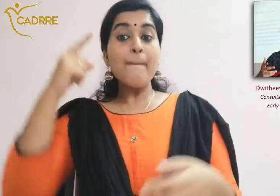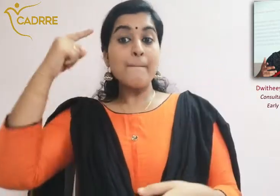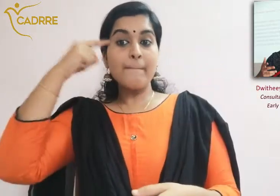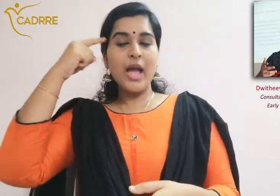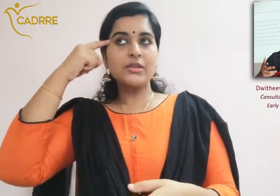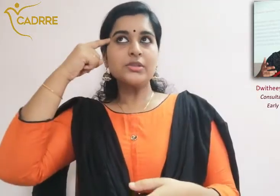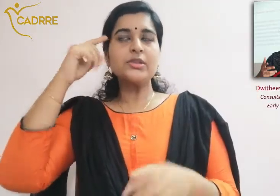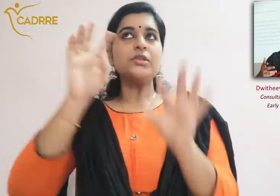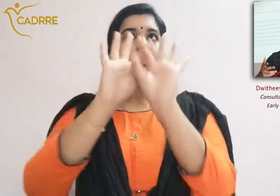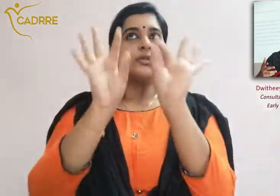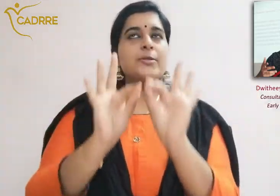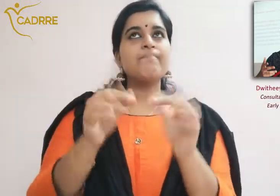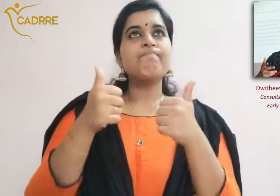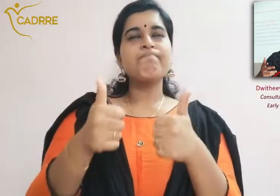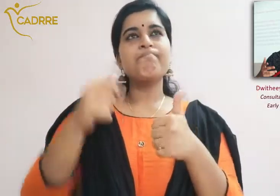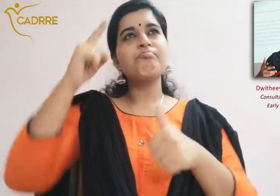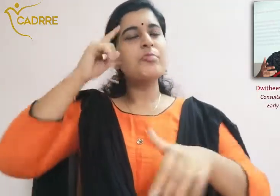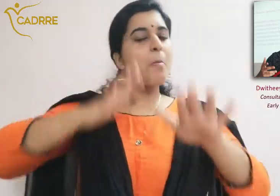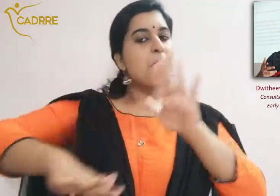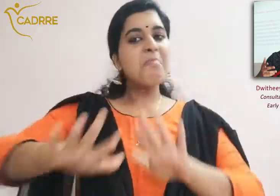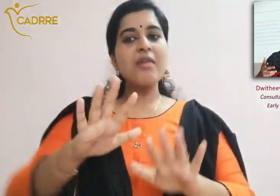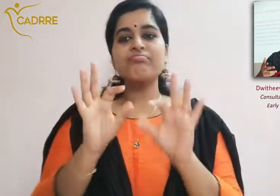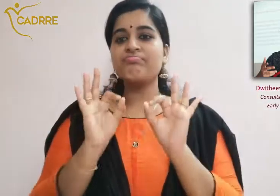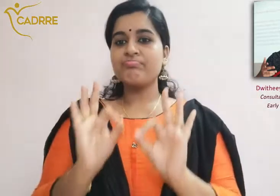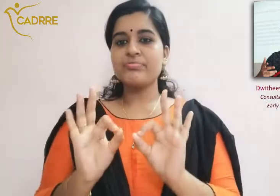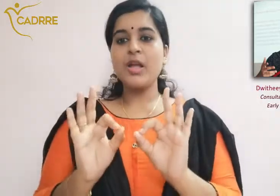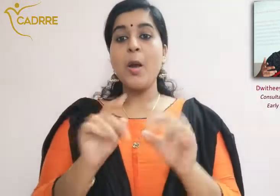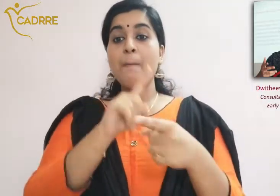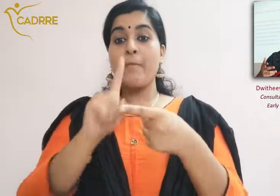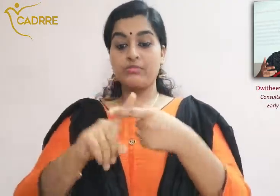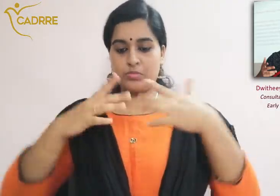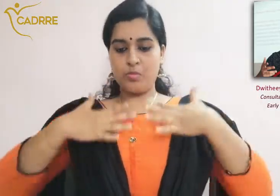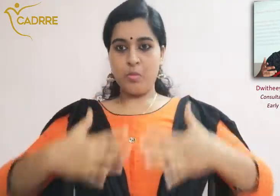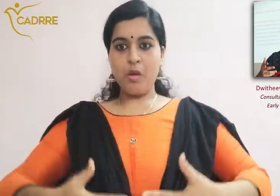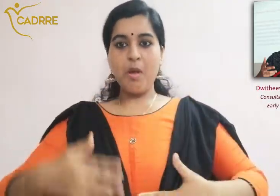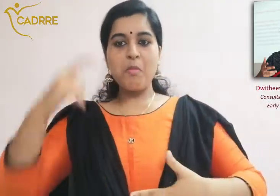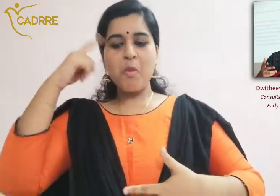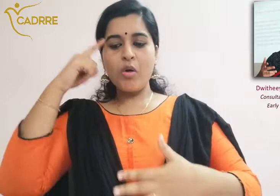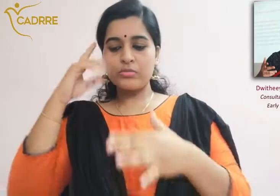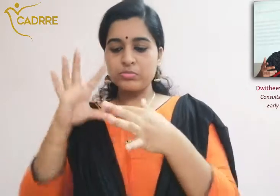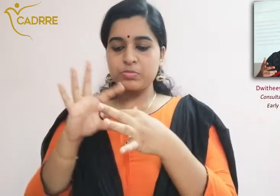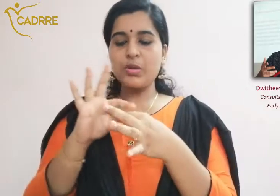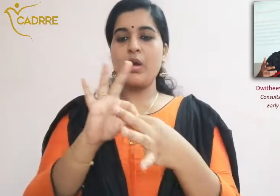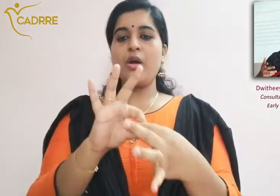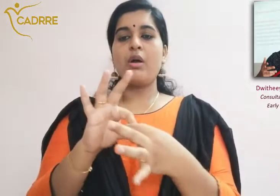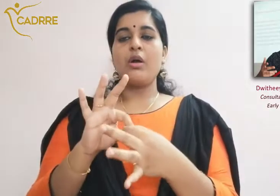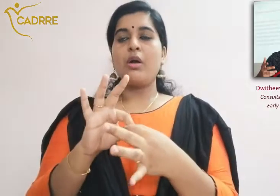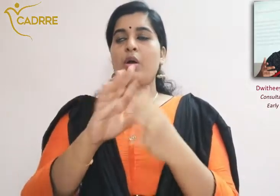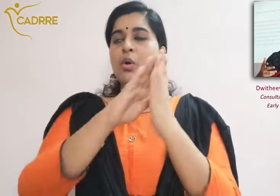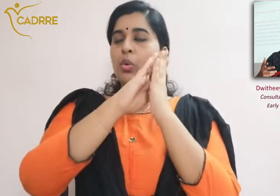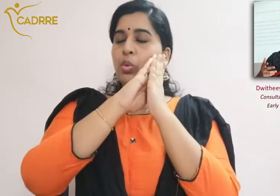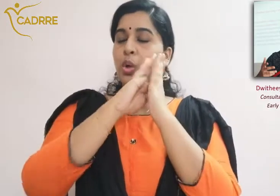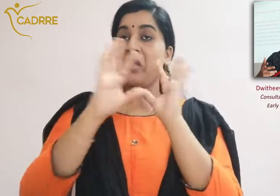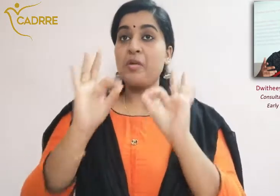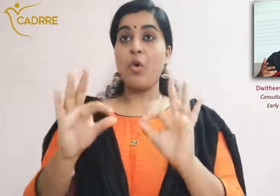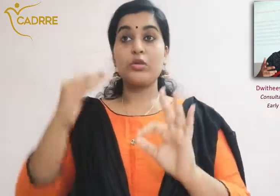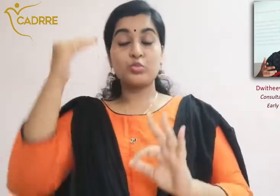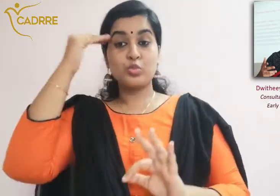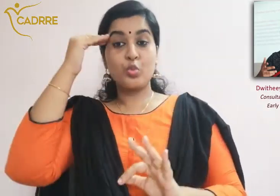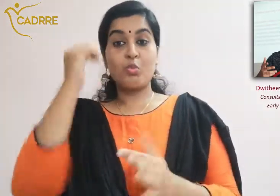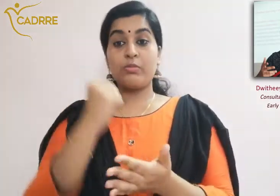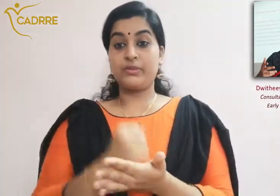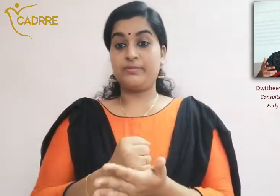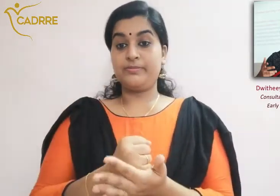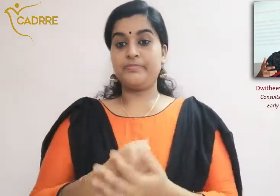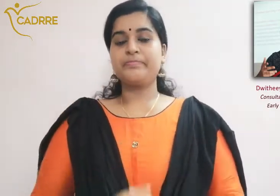have a mental schedule. And it is equally important to make your body and mind prepared for a good sleep